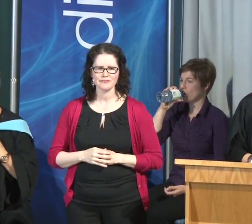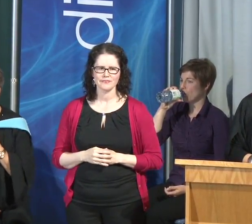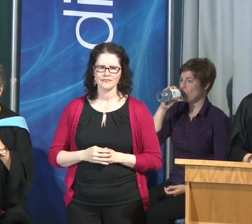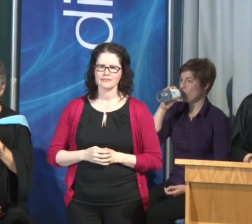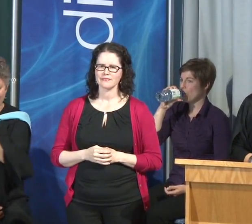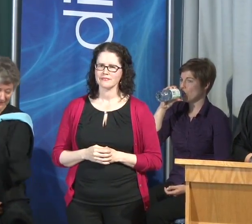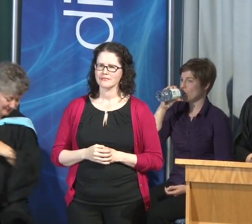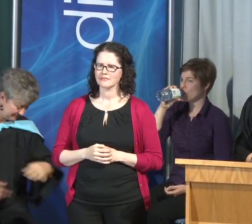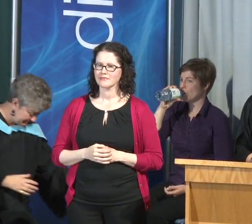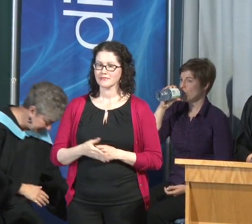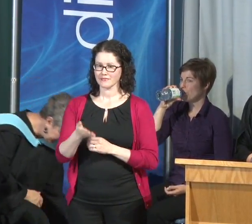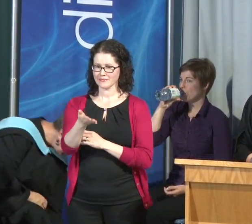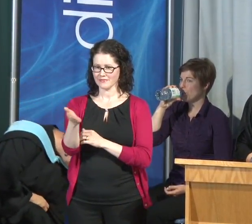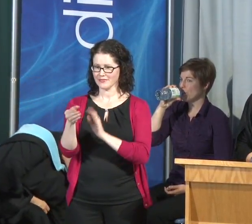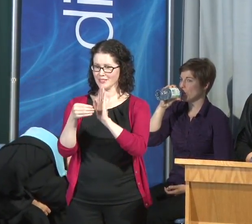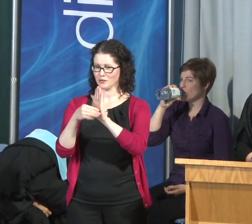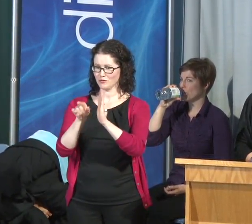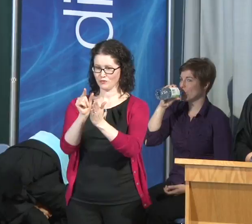So, graduates,